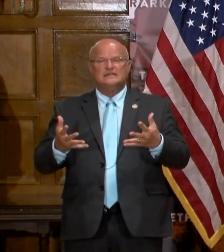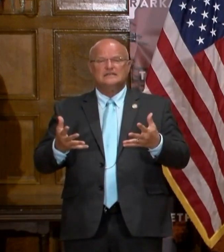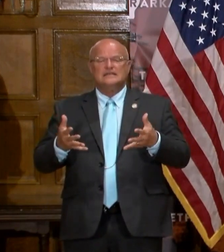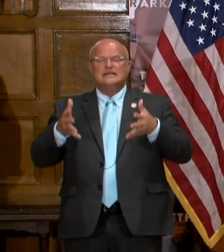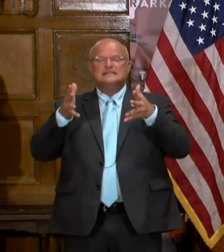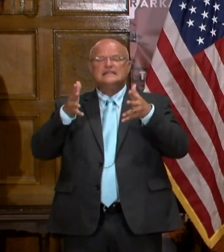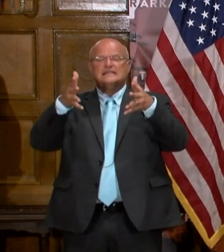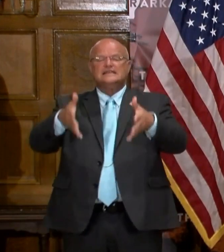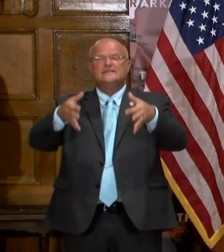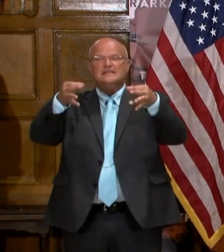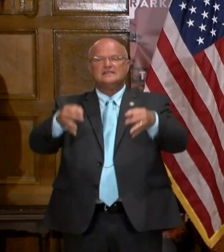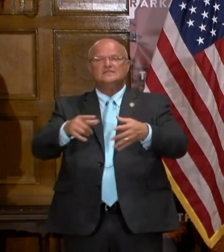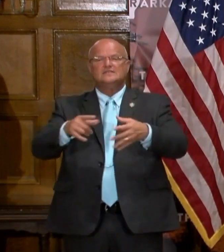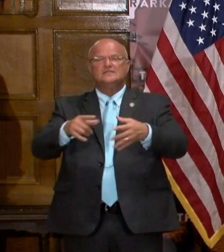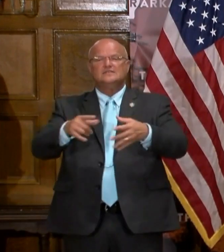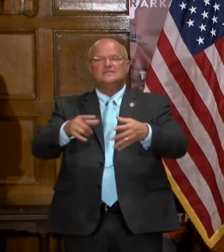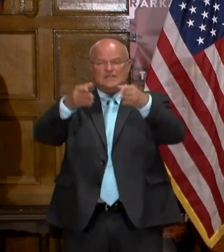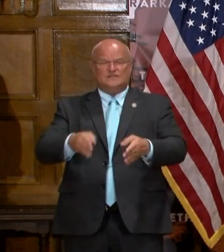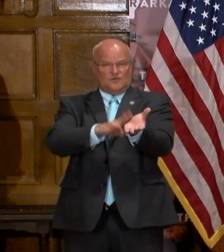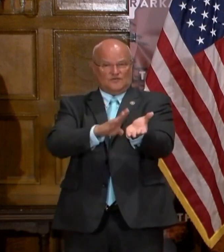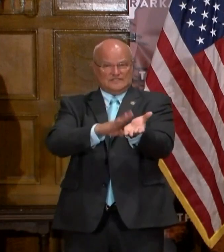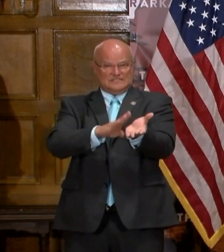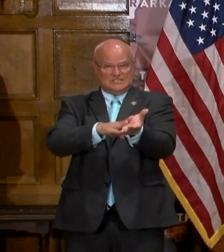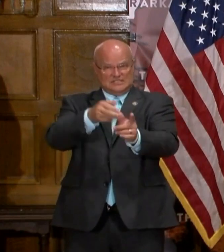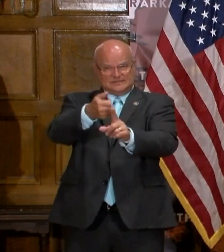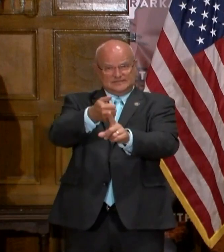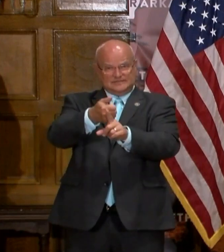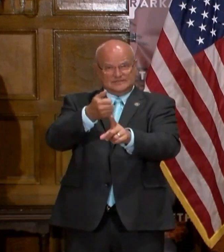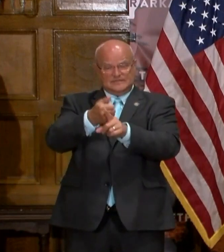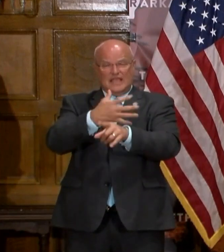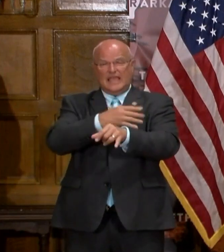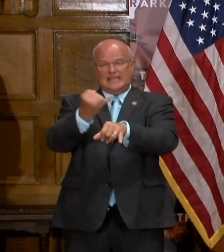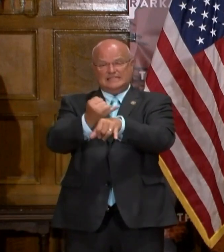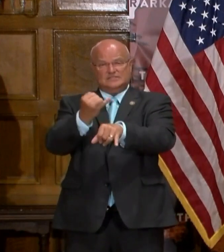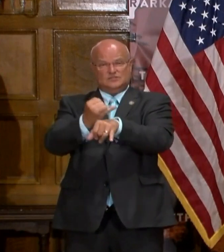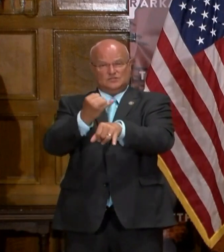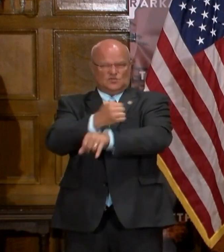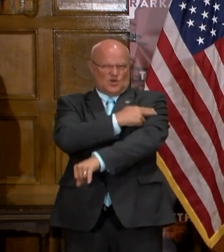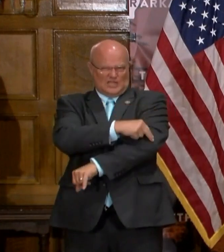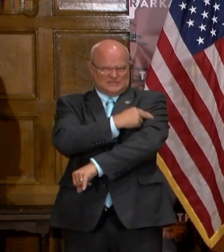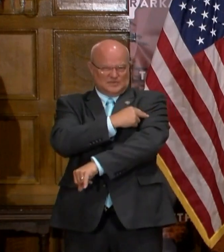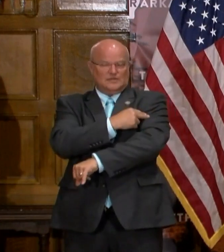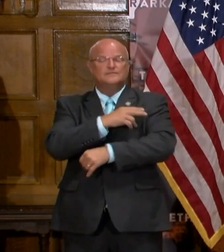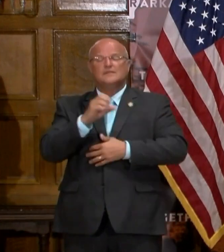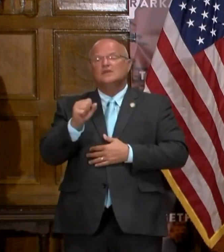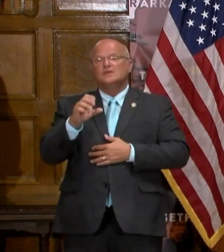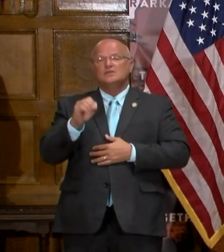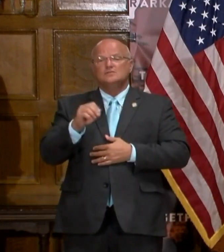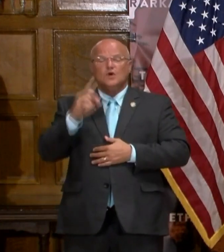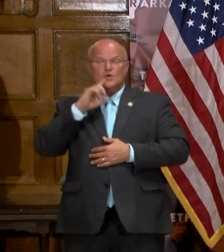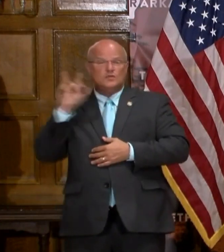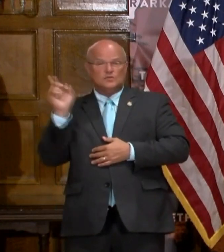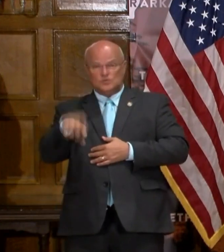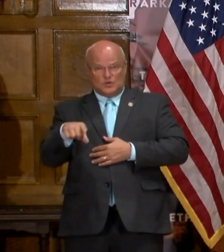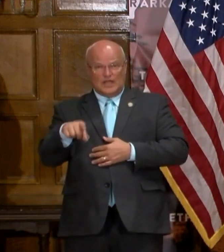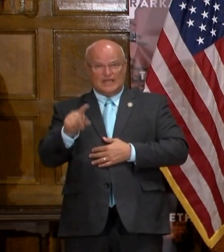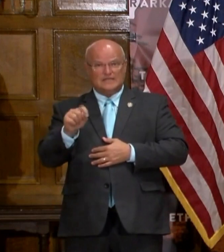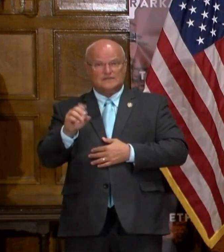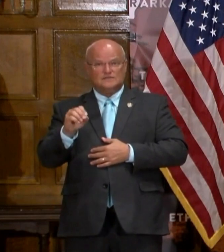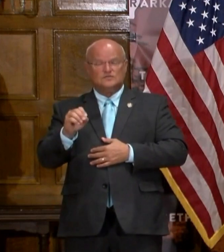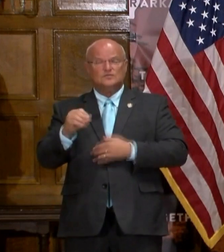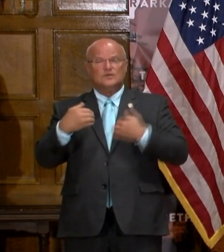decision up to the individual physician and institution. So the directive